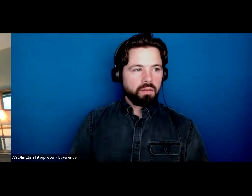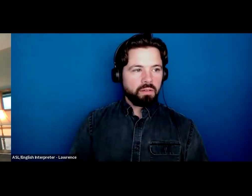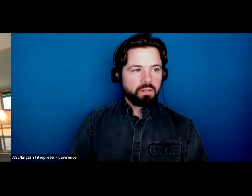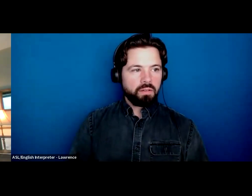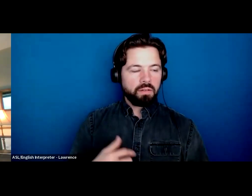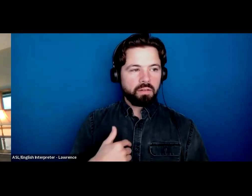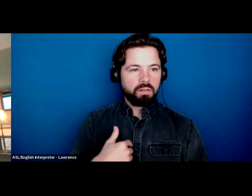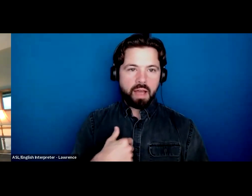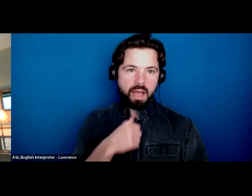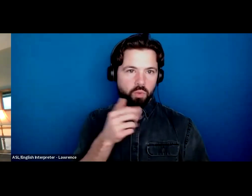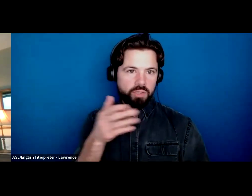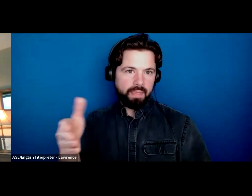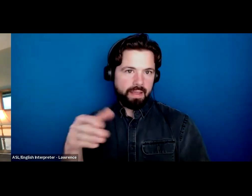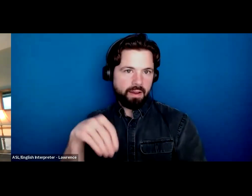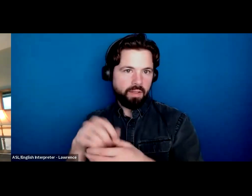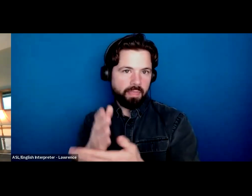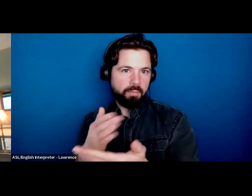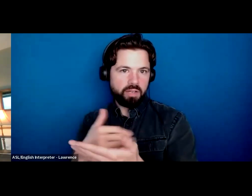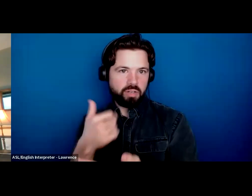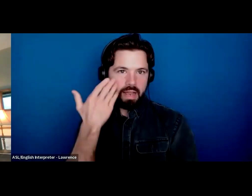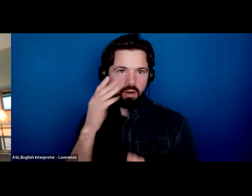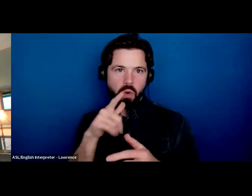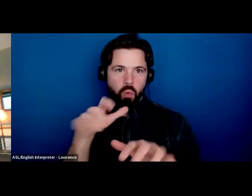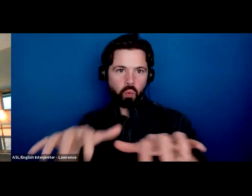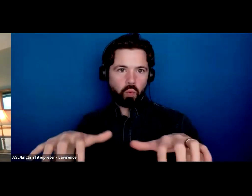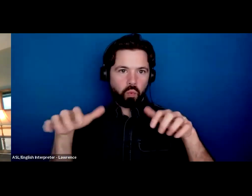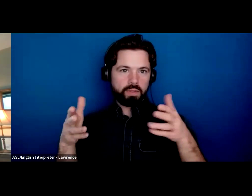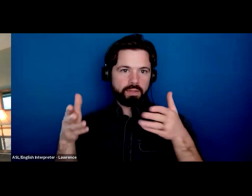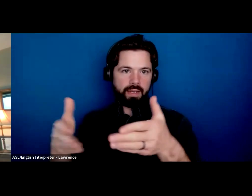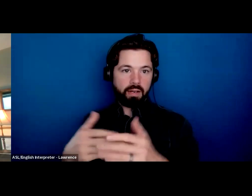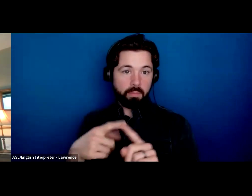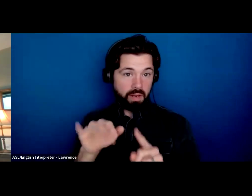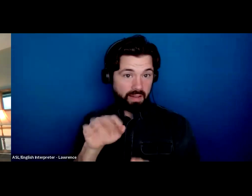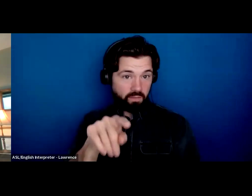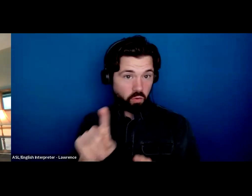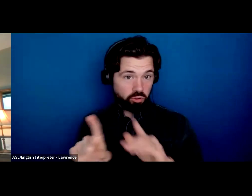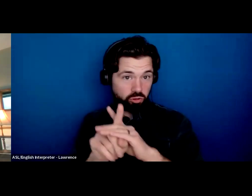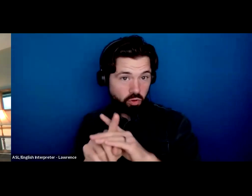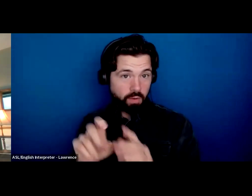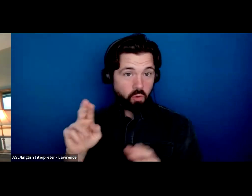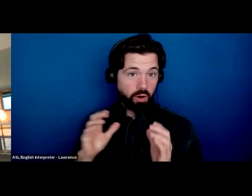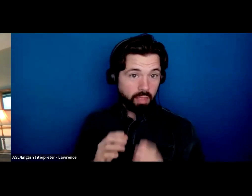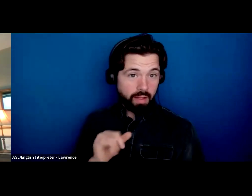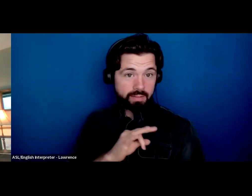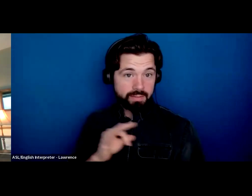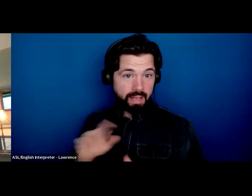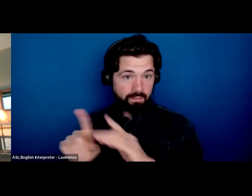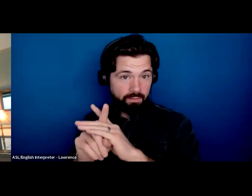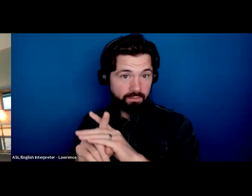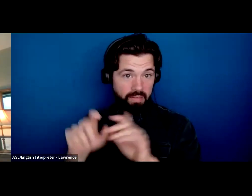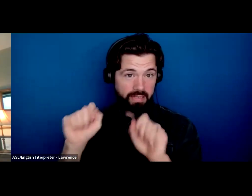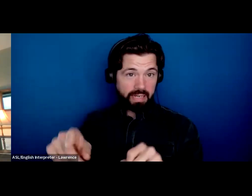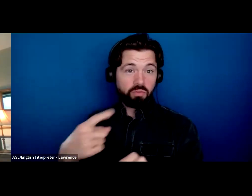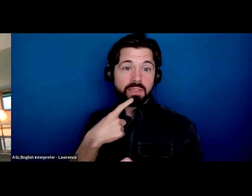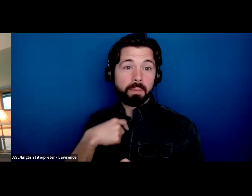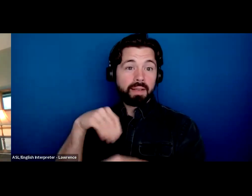What I wasn't there and I wasn't able to see the crowd. If you were there or if you had like clients or staff that were there, could you drop it in the chat? I'm just curious